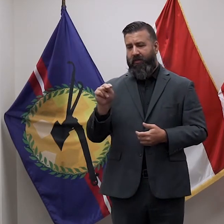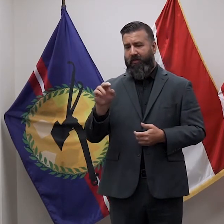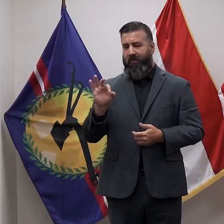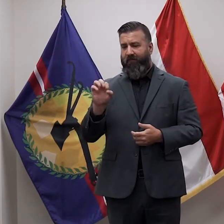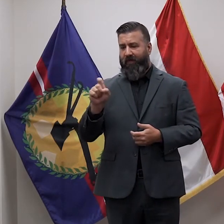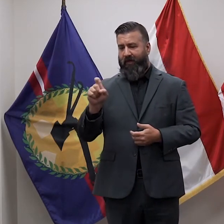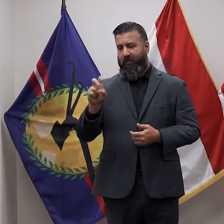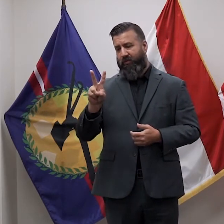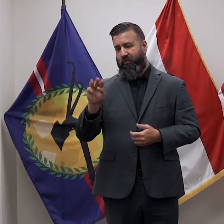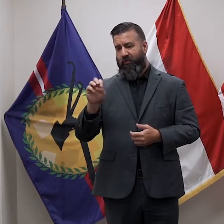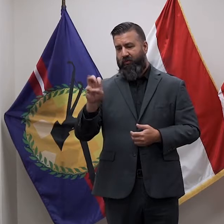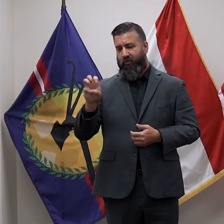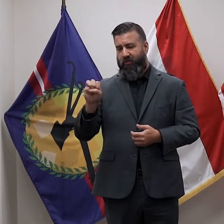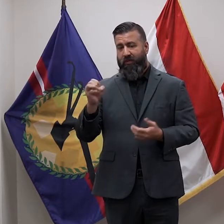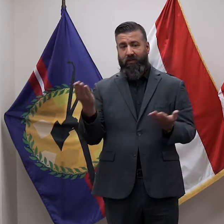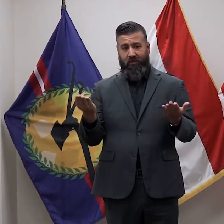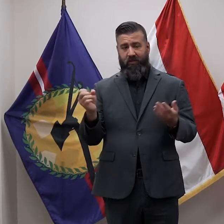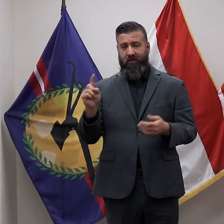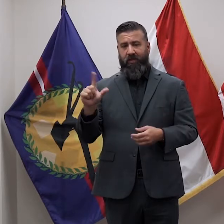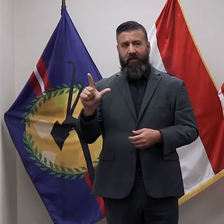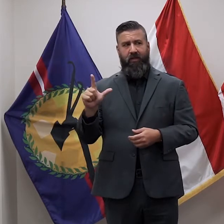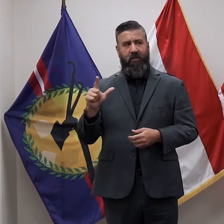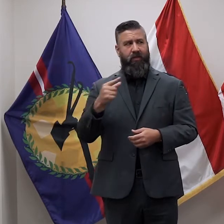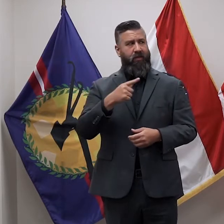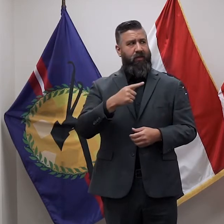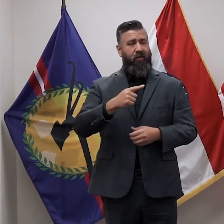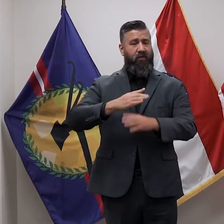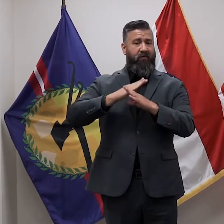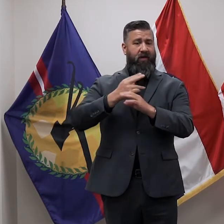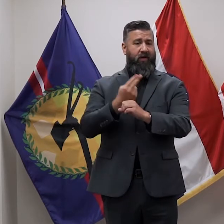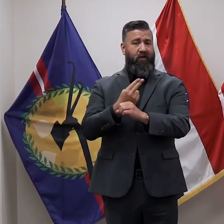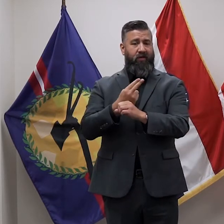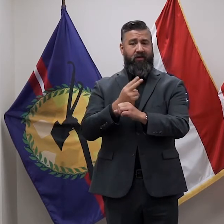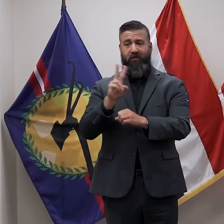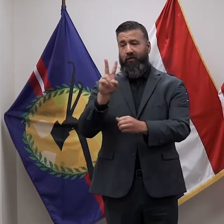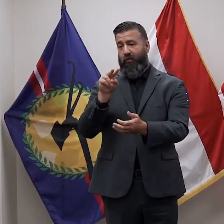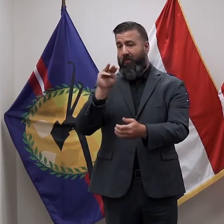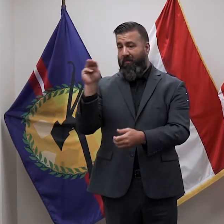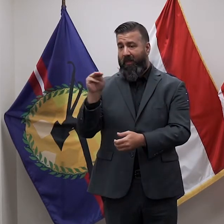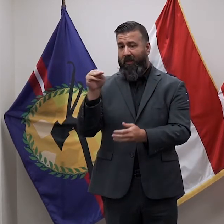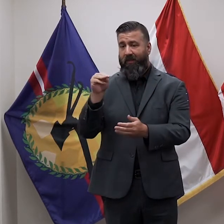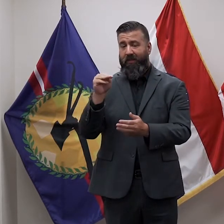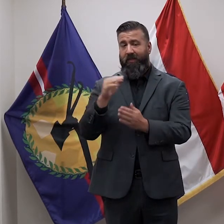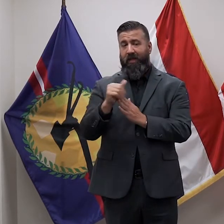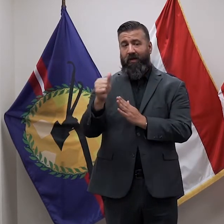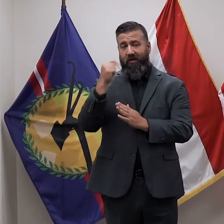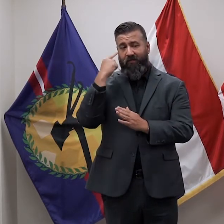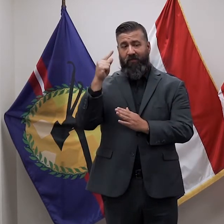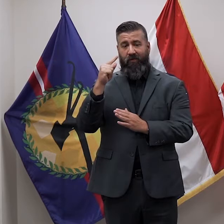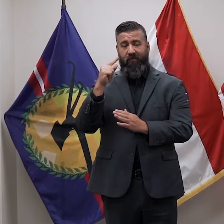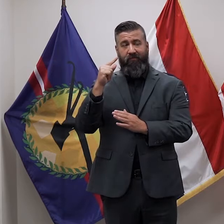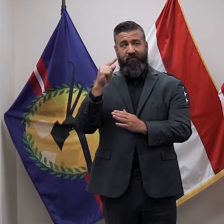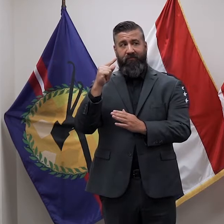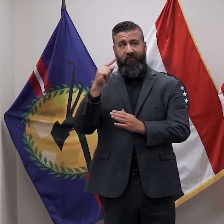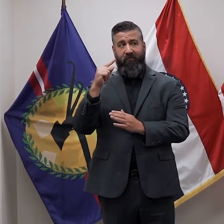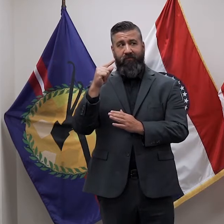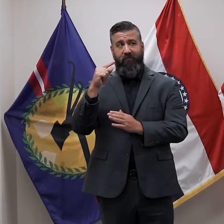Louis. Can you defend the use of $2 million of taxpayer money for the Fenton Communications PR